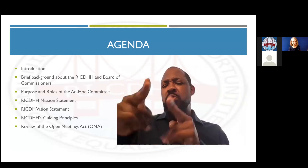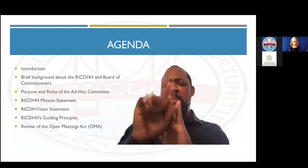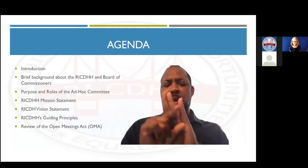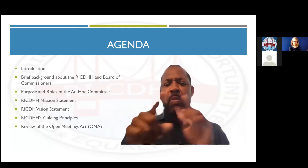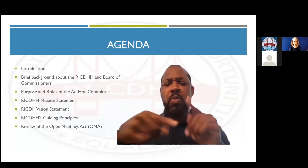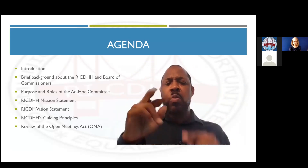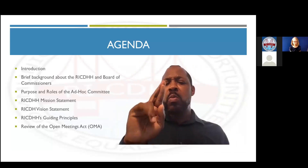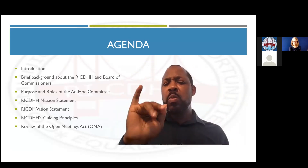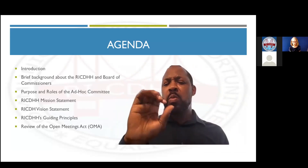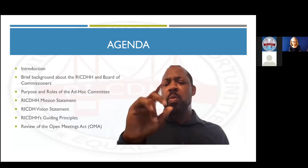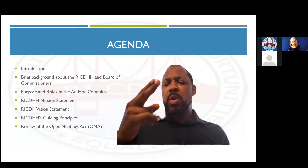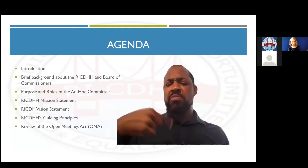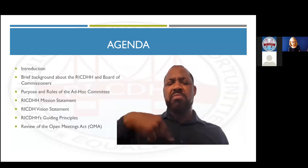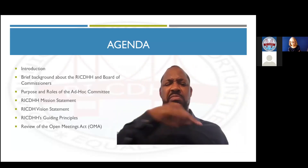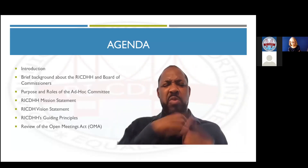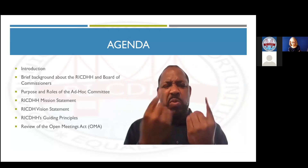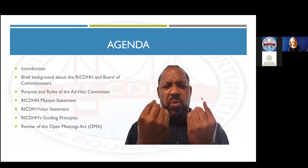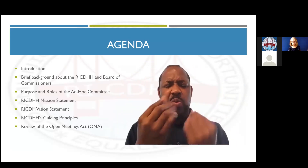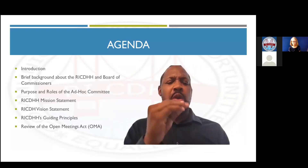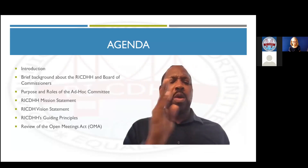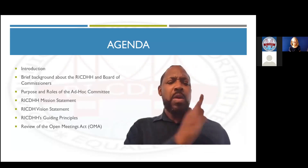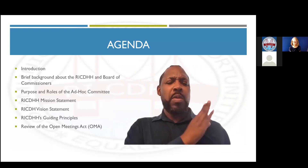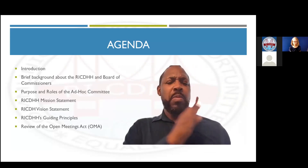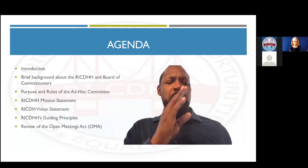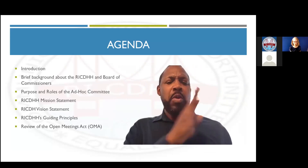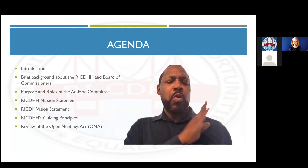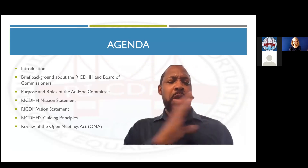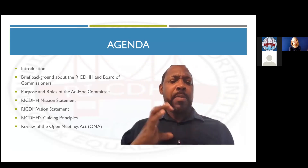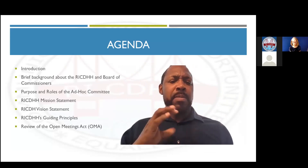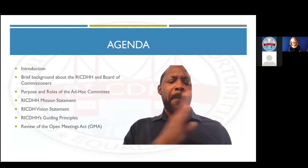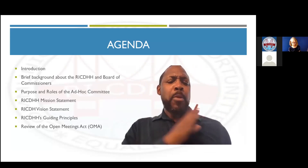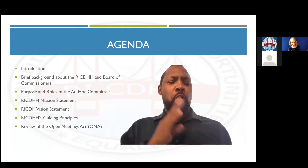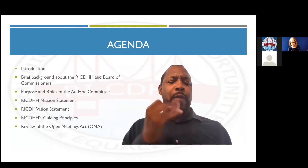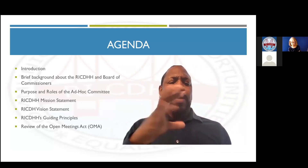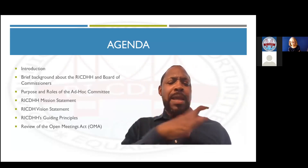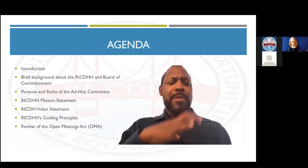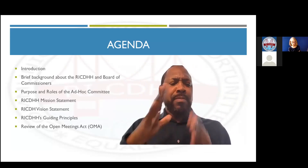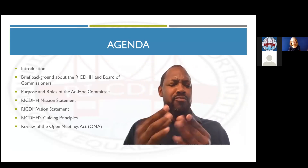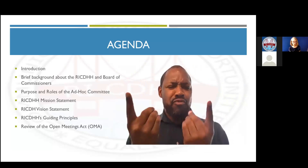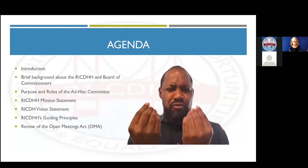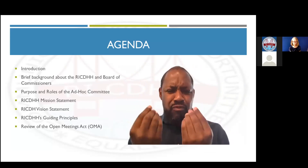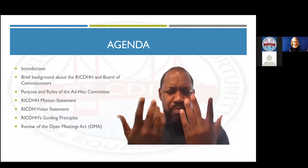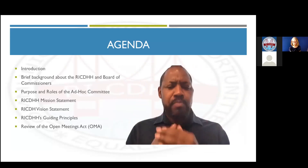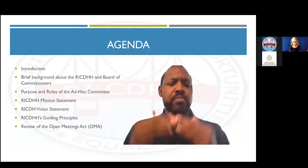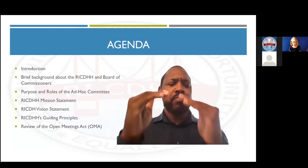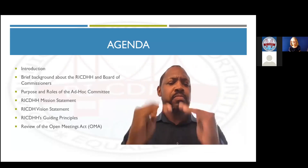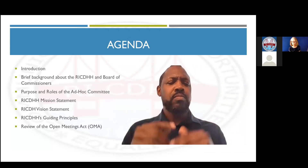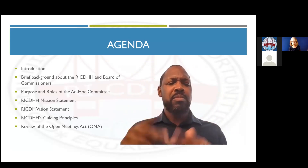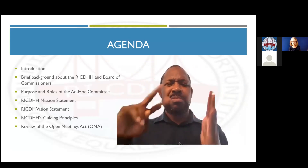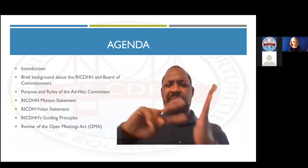a little bit about your background. We'll talk about what the commission does. We have a board of commissioners. We'll talk about